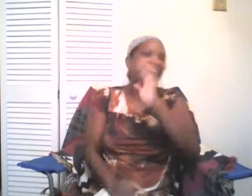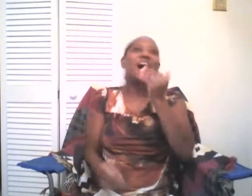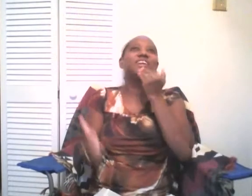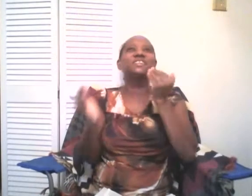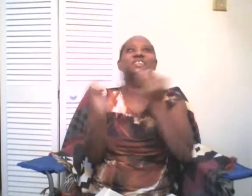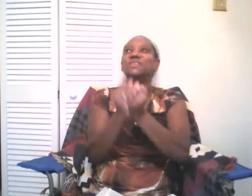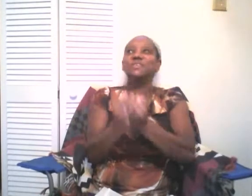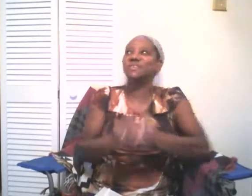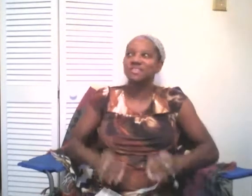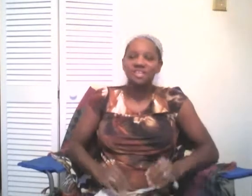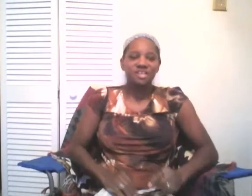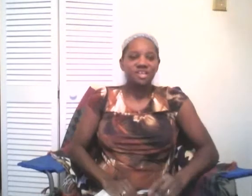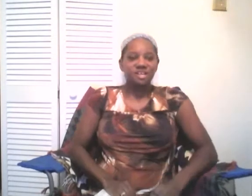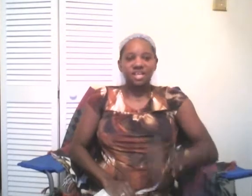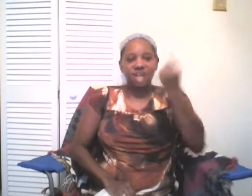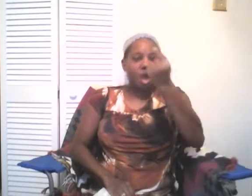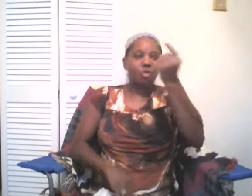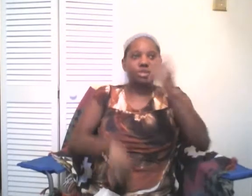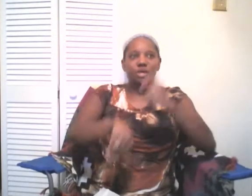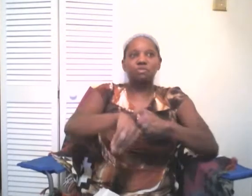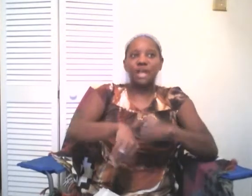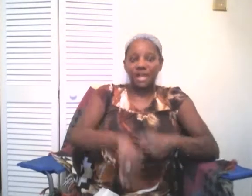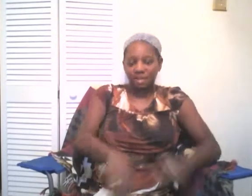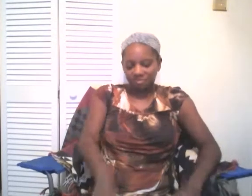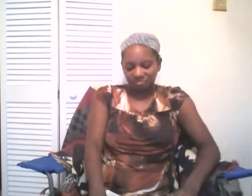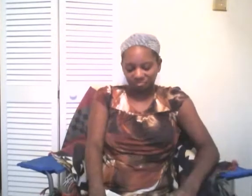God is good. He's always on time.